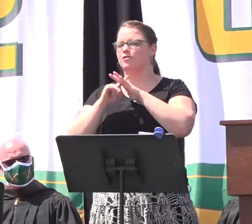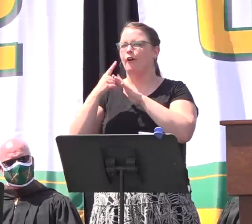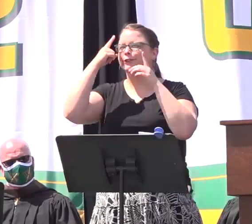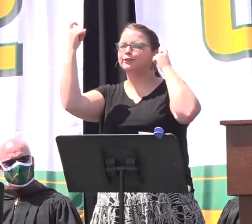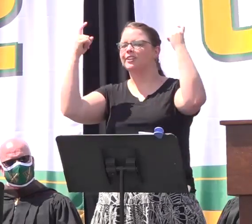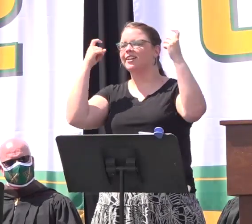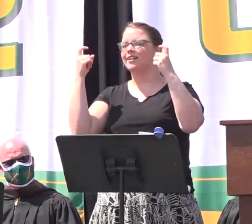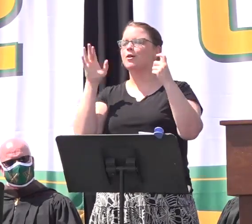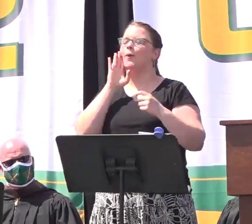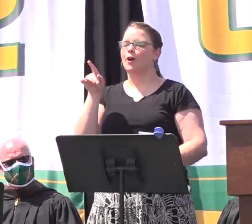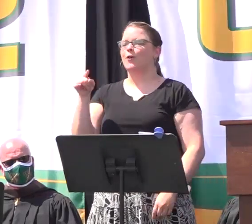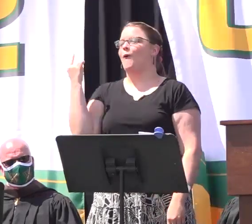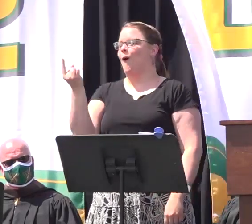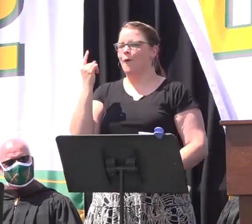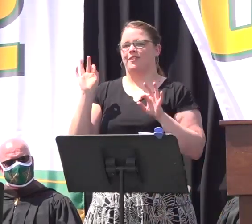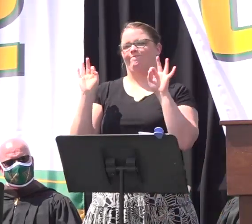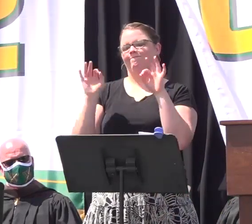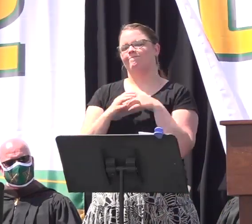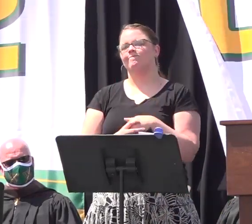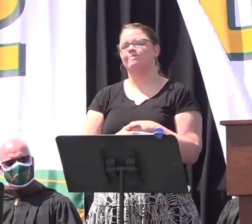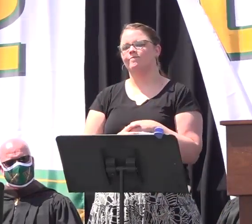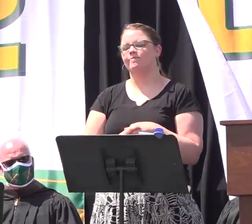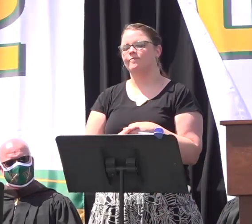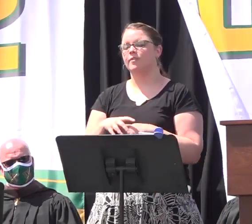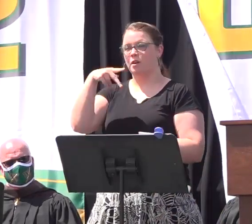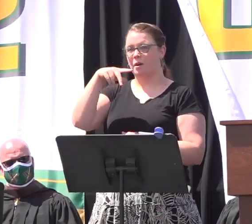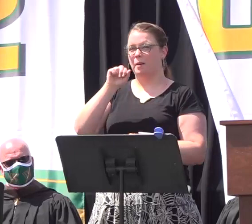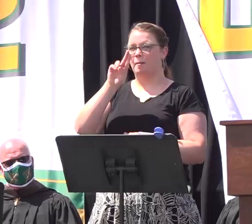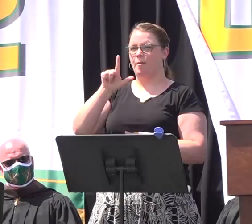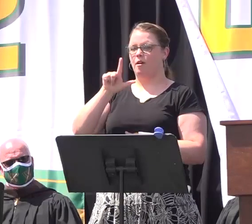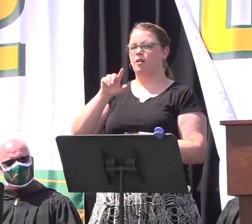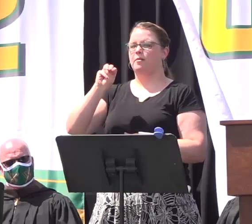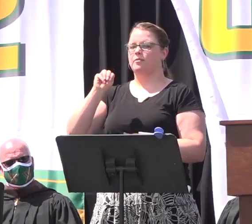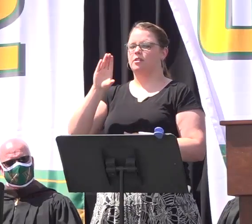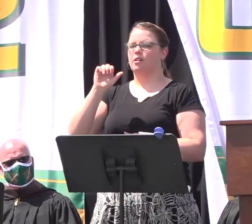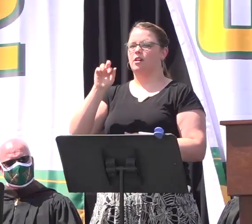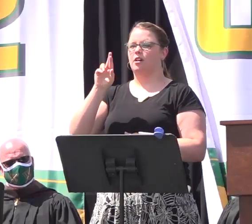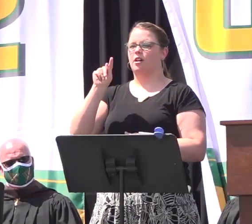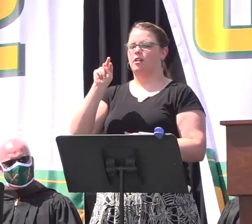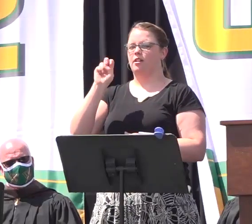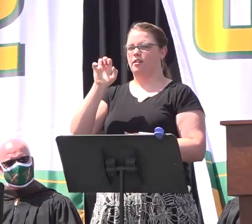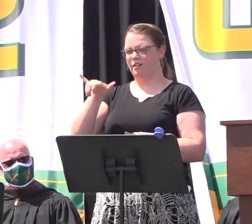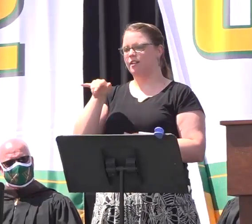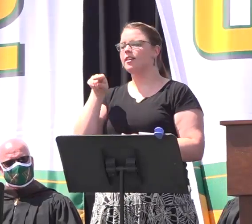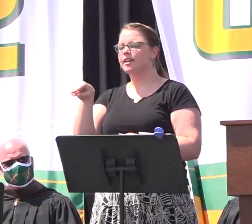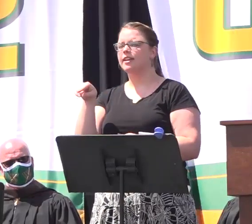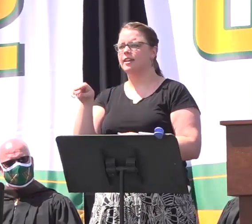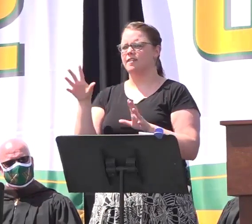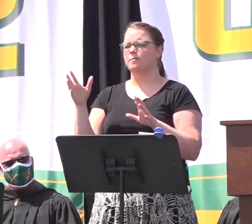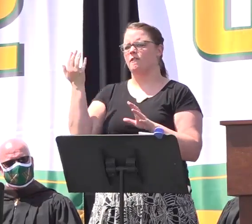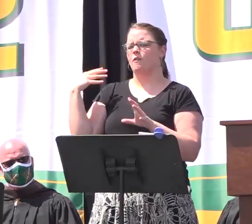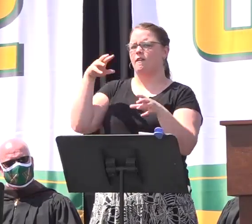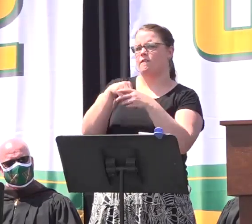McCartney is one of the Beatles, one of the 4, and I heard him sing on that day in 1967, and just a few years ago in